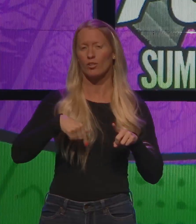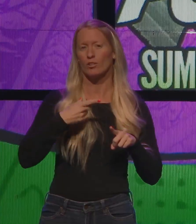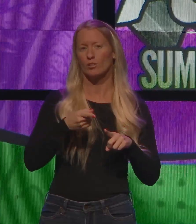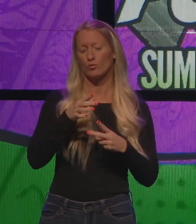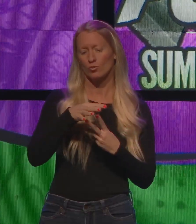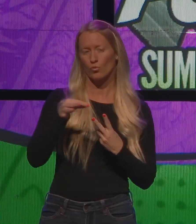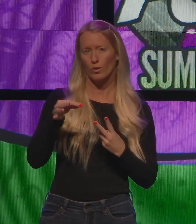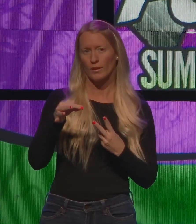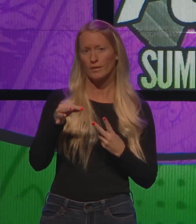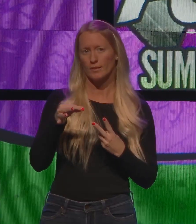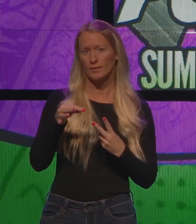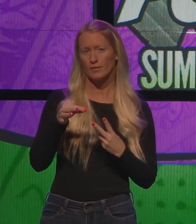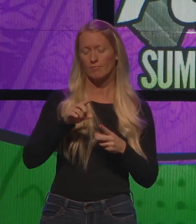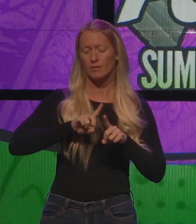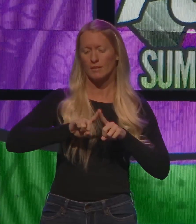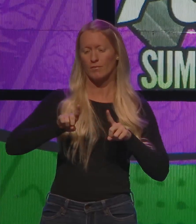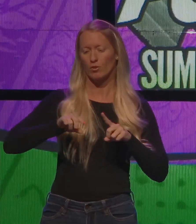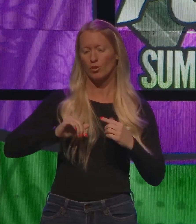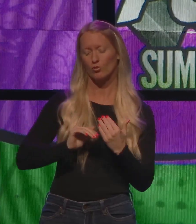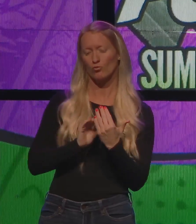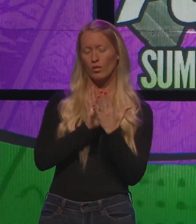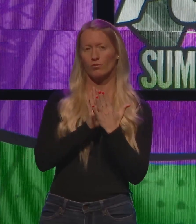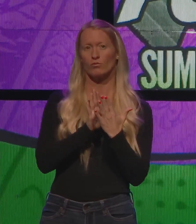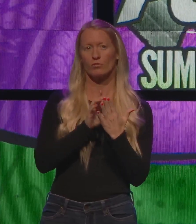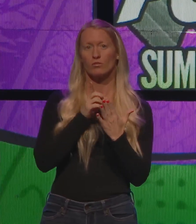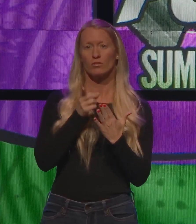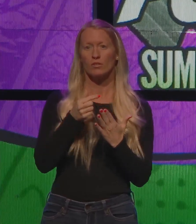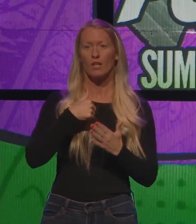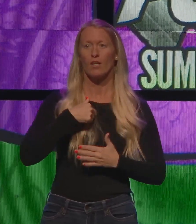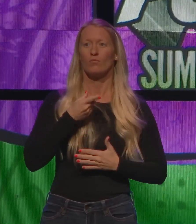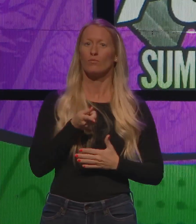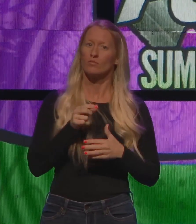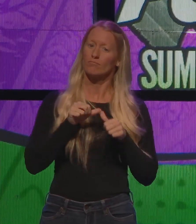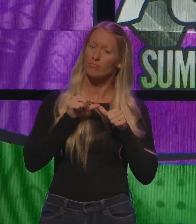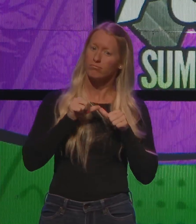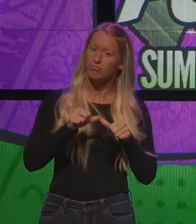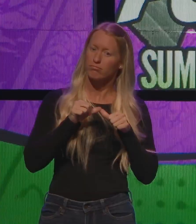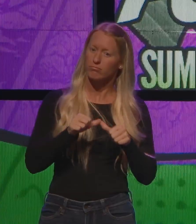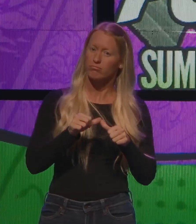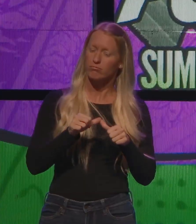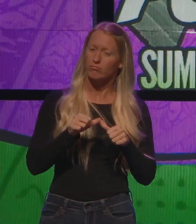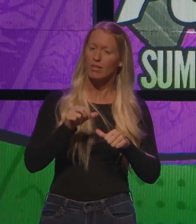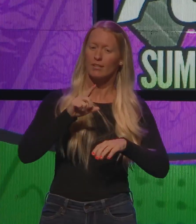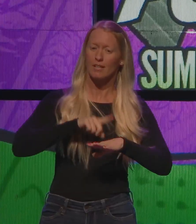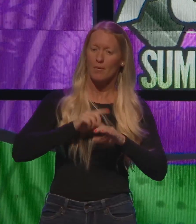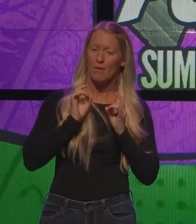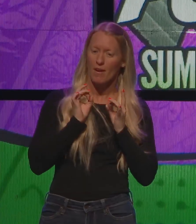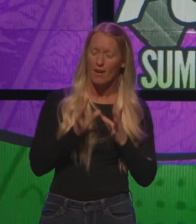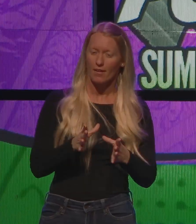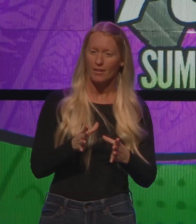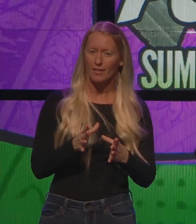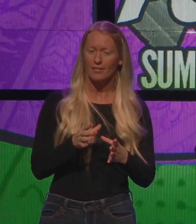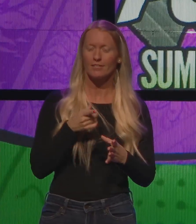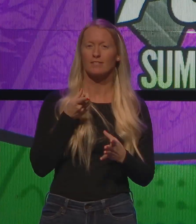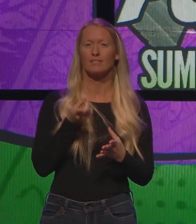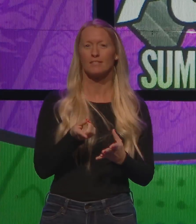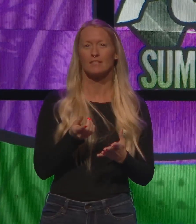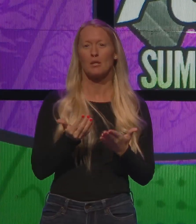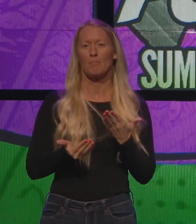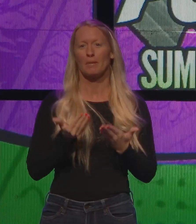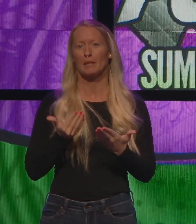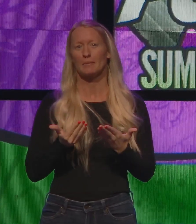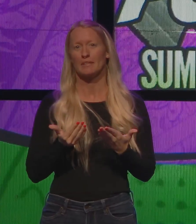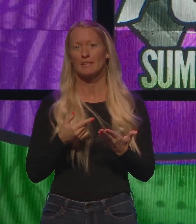time just hating on it, although I could, but I won't. I'll do my best. They might biasly come up,